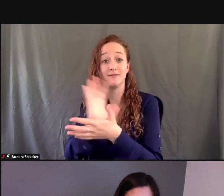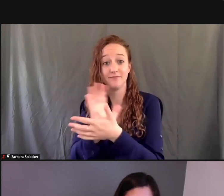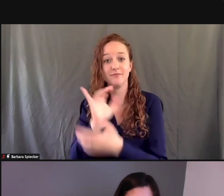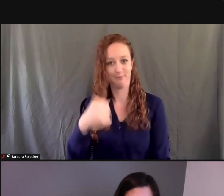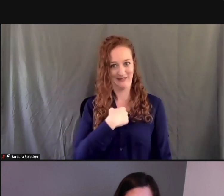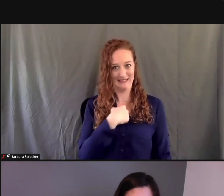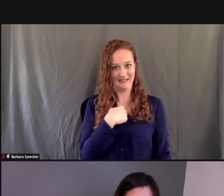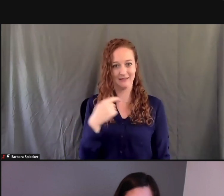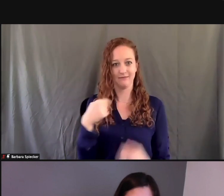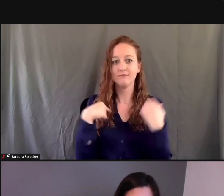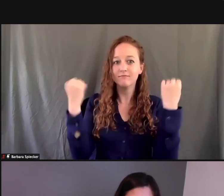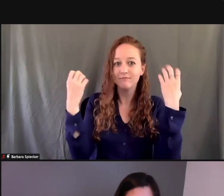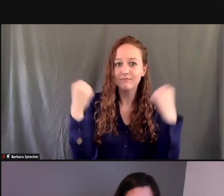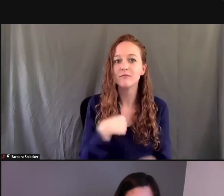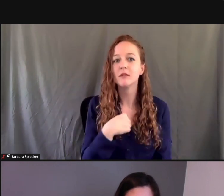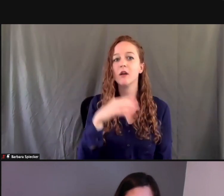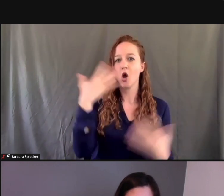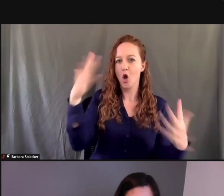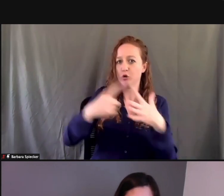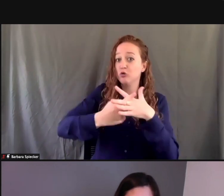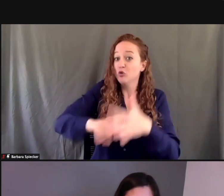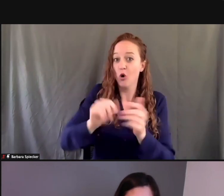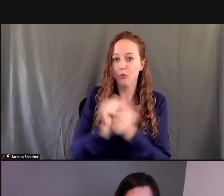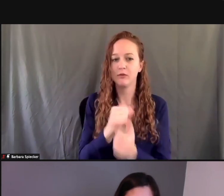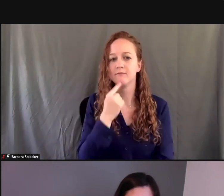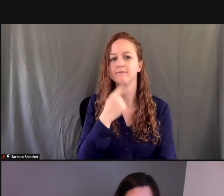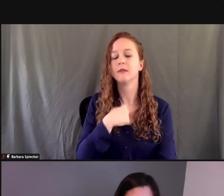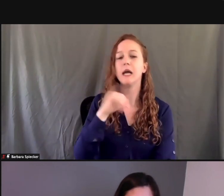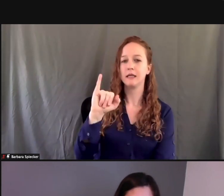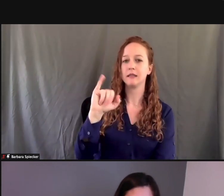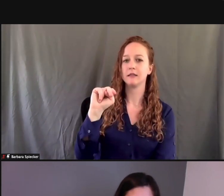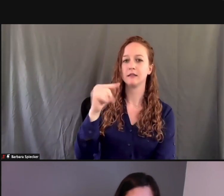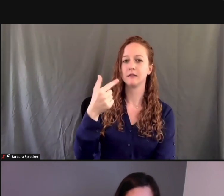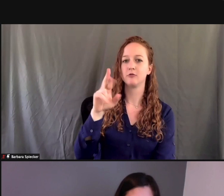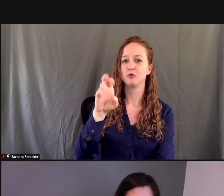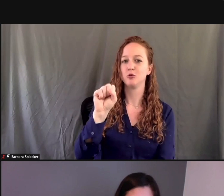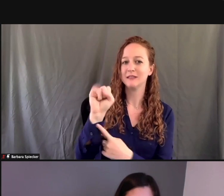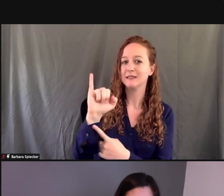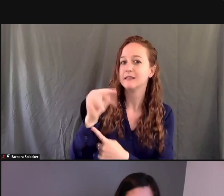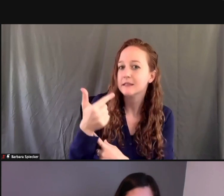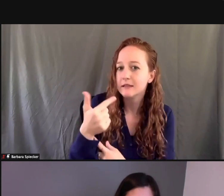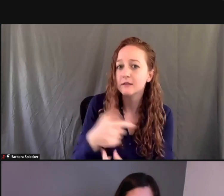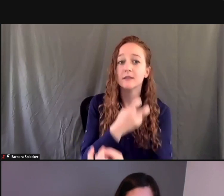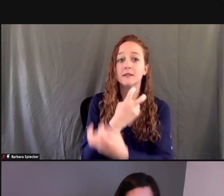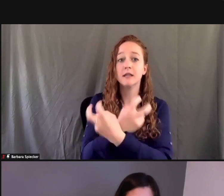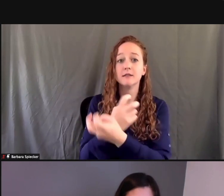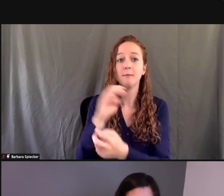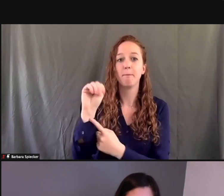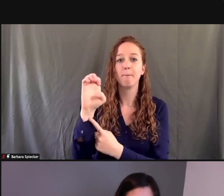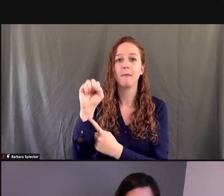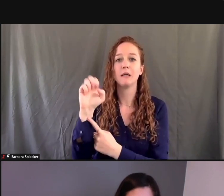endometrium. She's talking about specific patterns and where they,